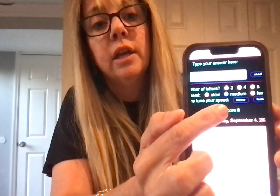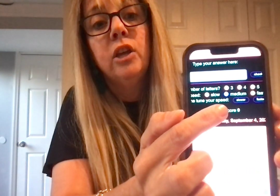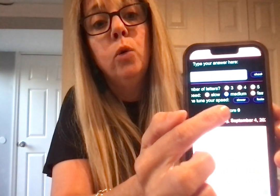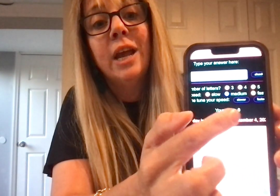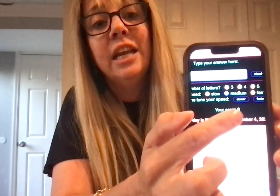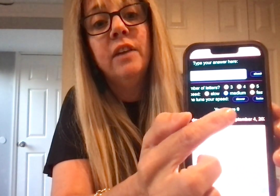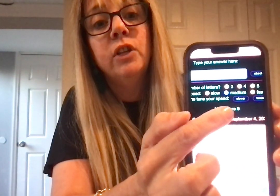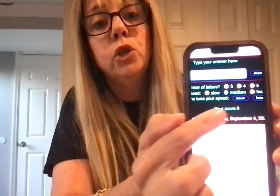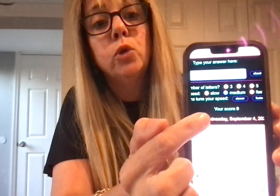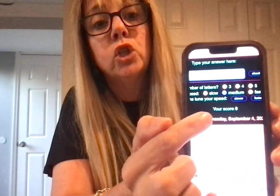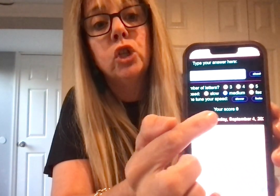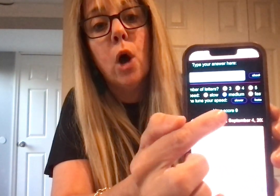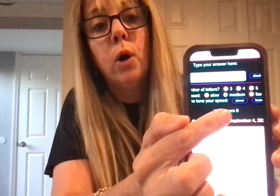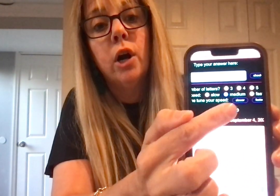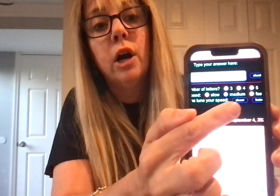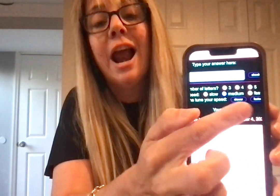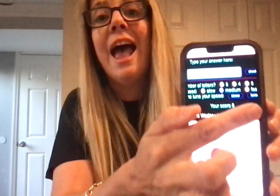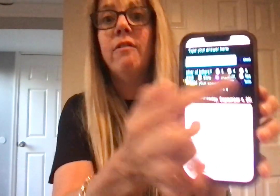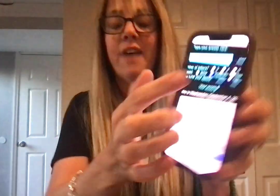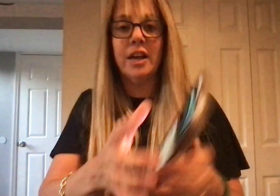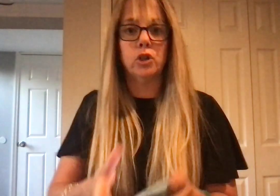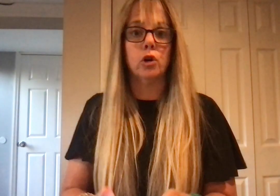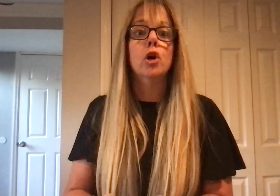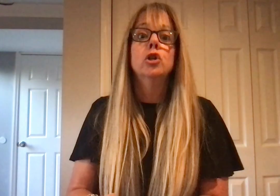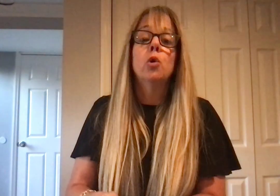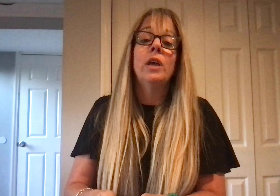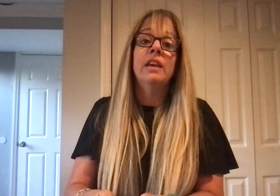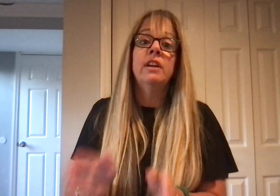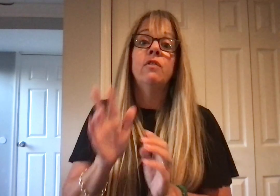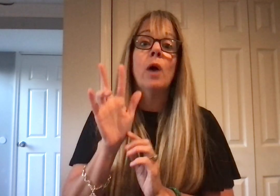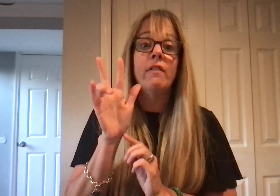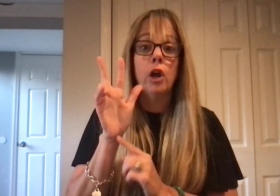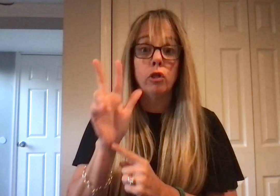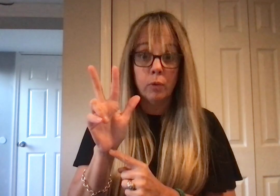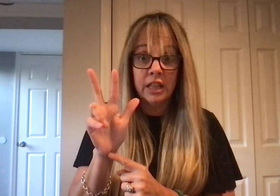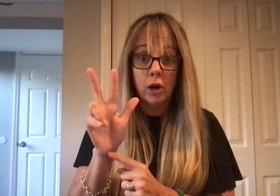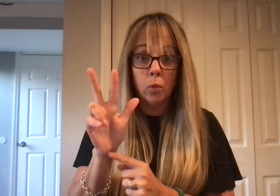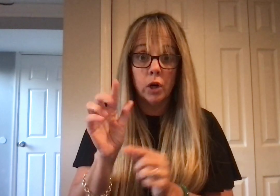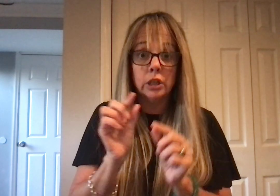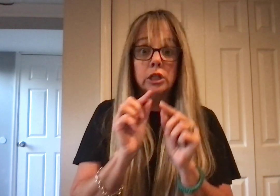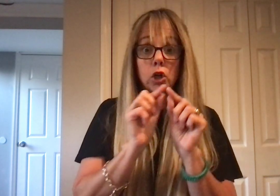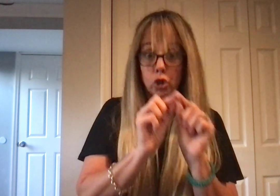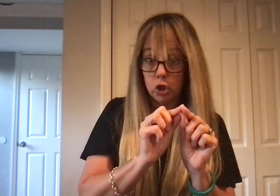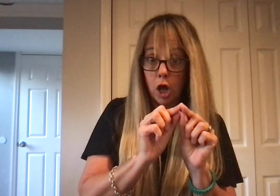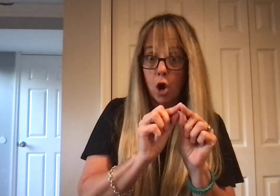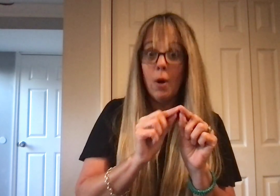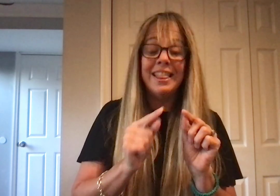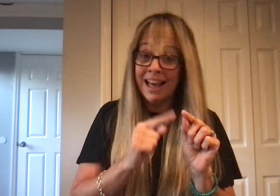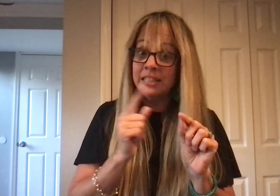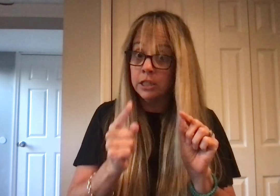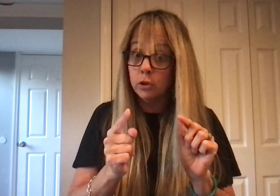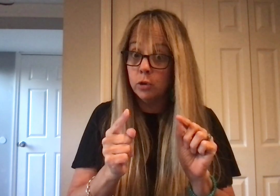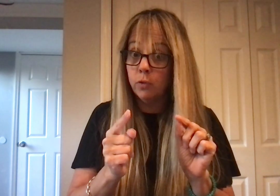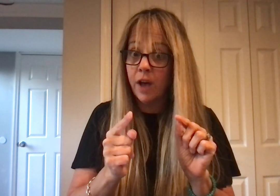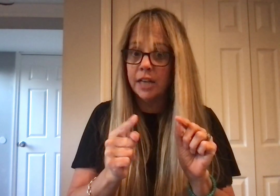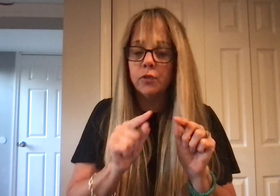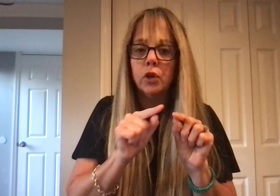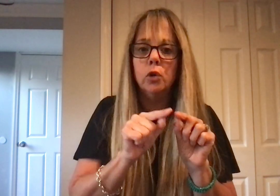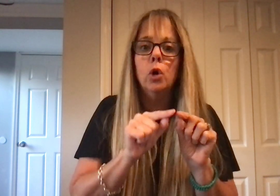you can even do slower and faster. So even if you have it on 3-letter words, slow, and that's still too fast for you,